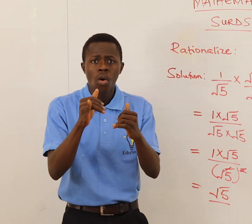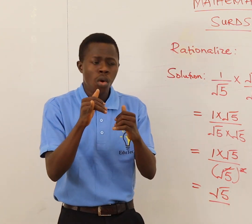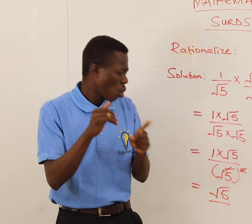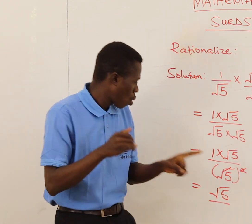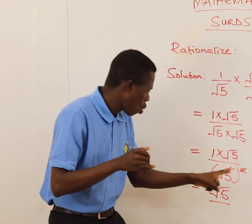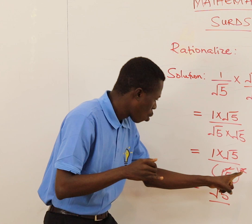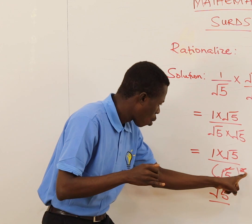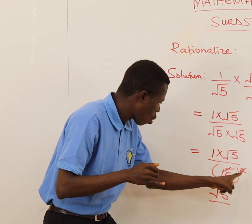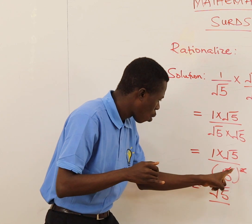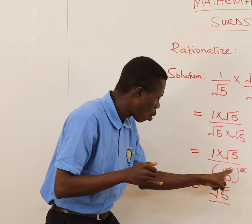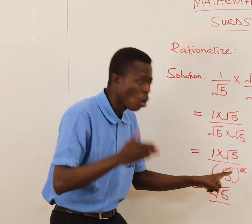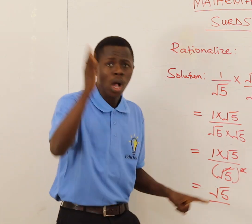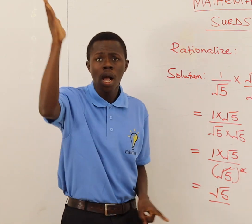The answer will be the same as square root of 5.